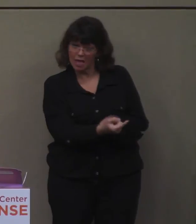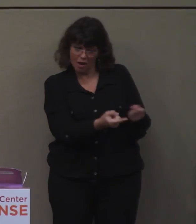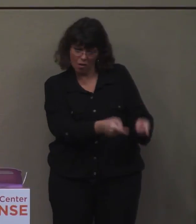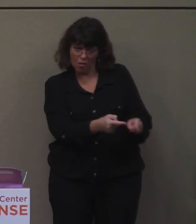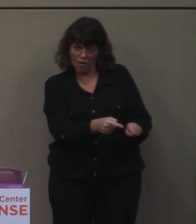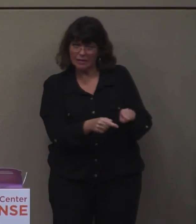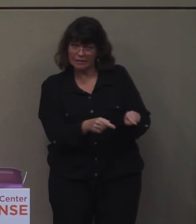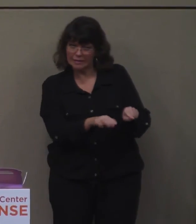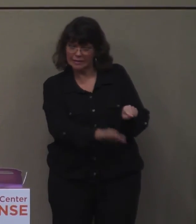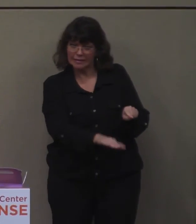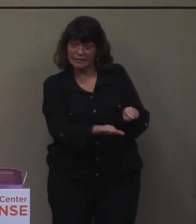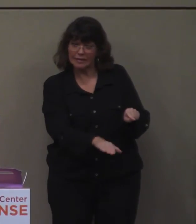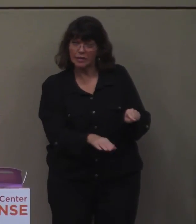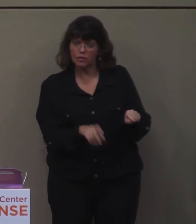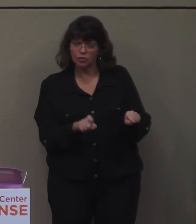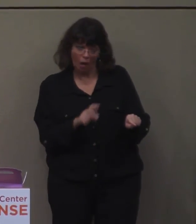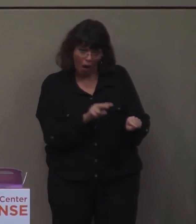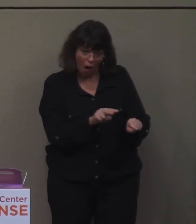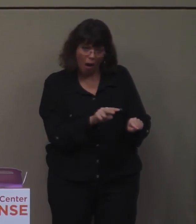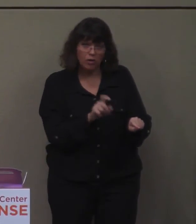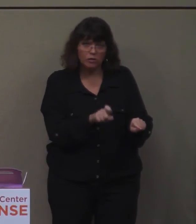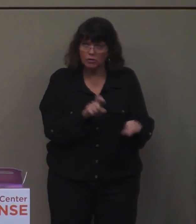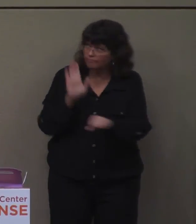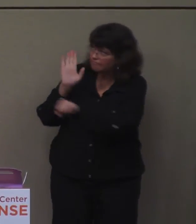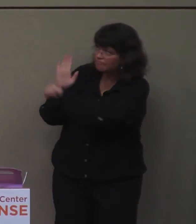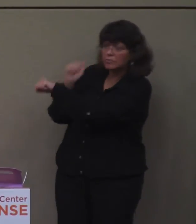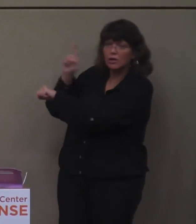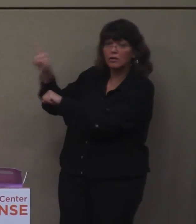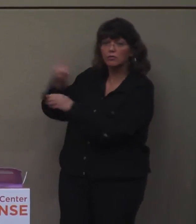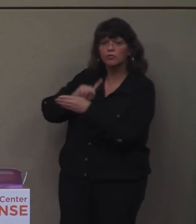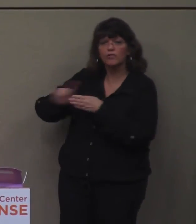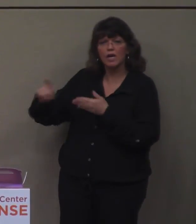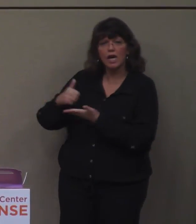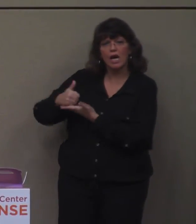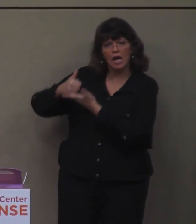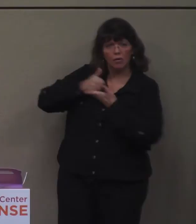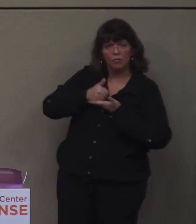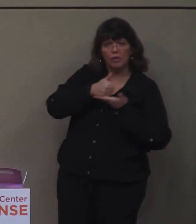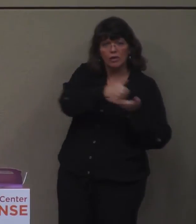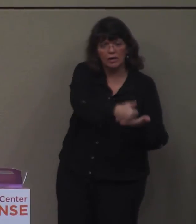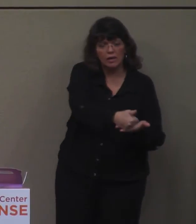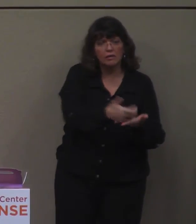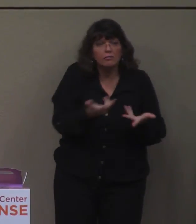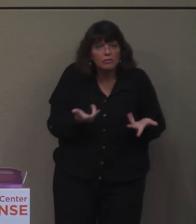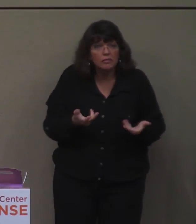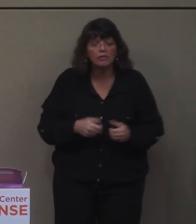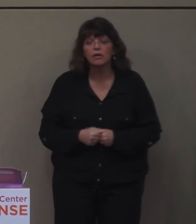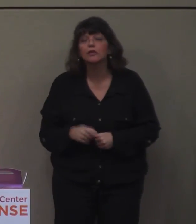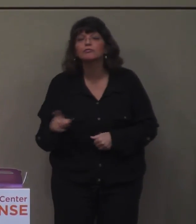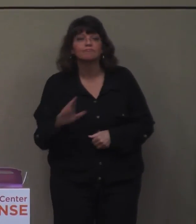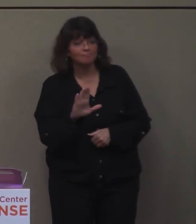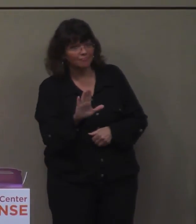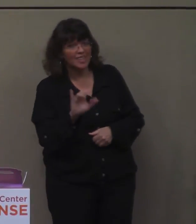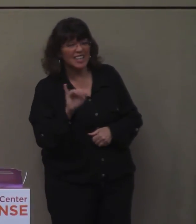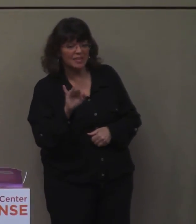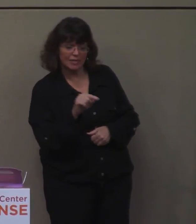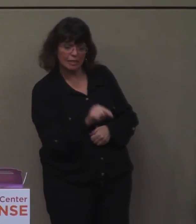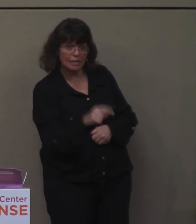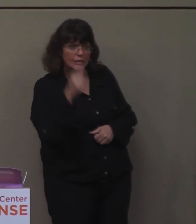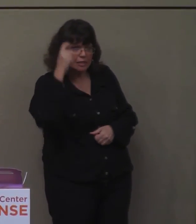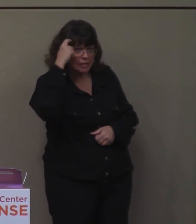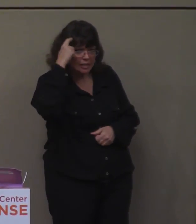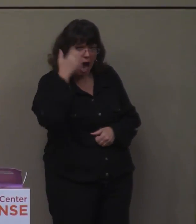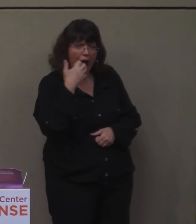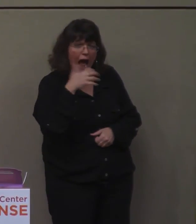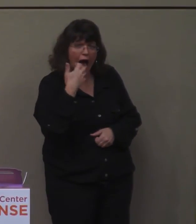that they should be aware of? Yeah. Oh, yeah. I think one thing that you should be aware of is if they're just really short-tempered,